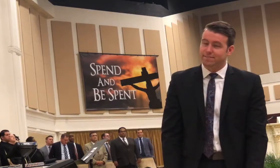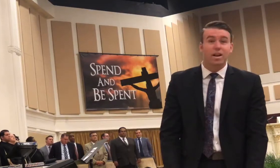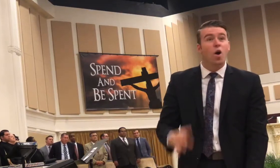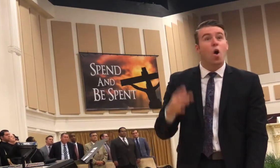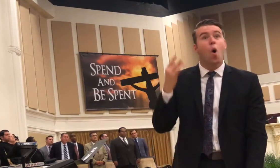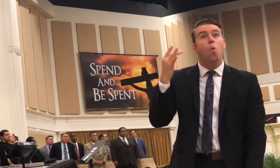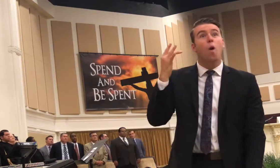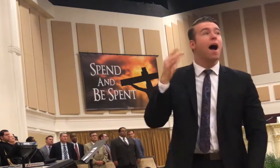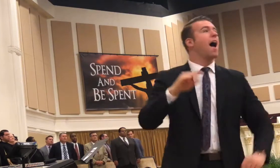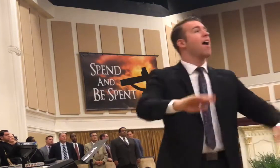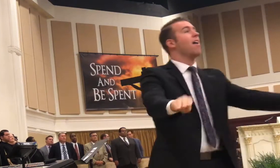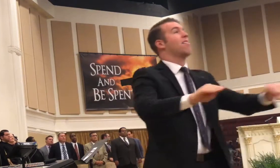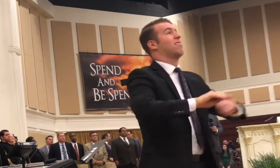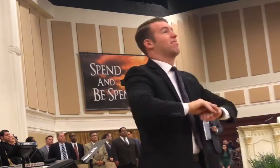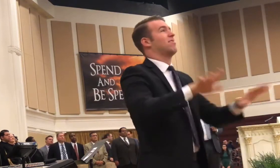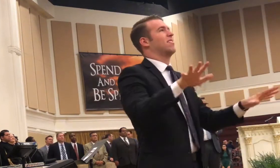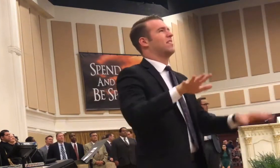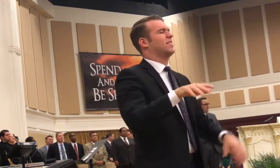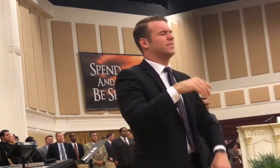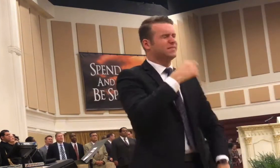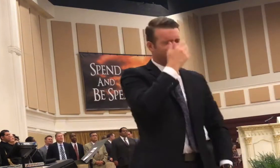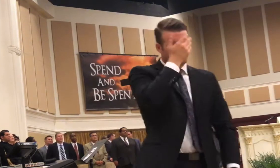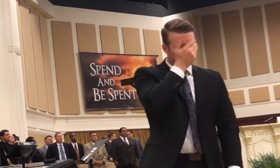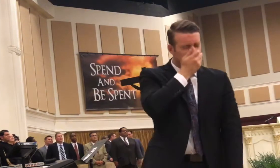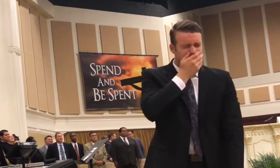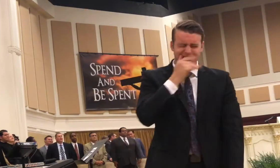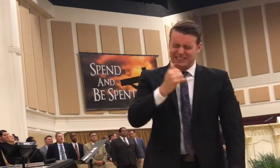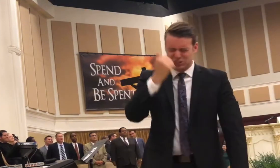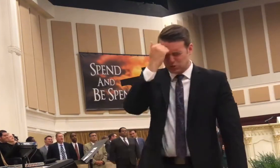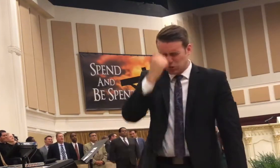You're putting stuff out there that's stupid.